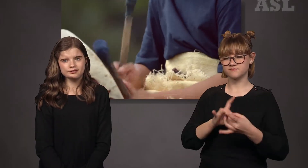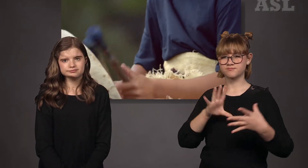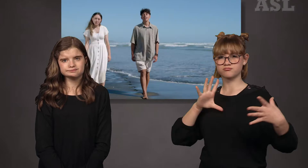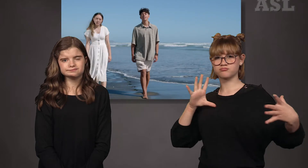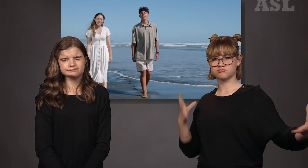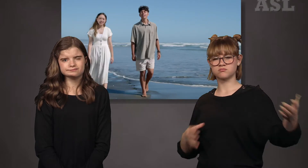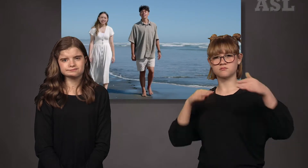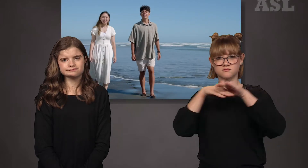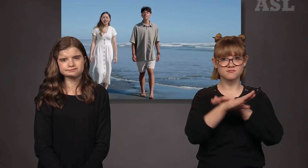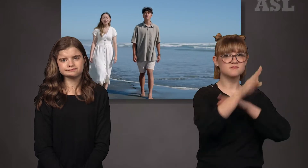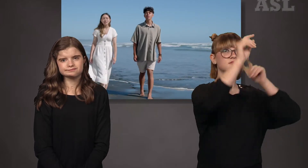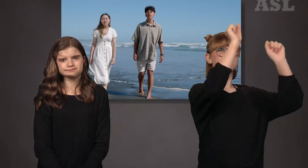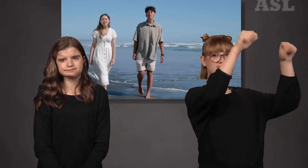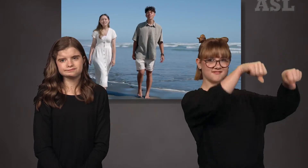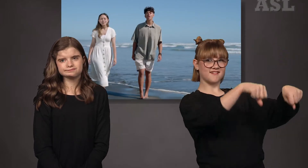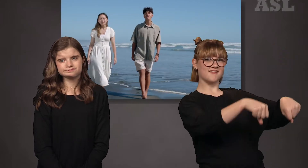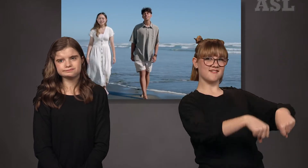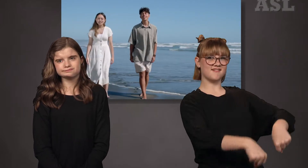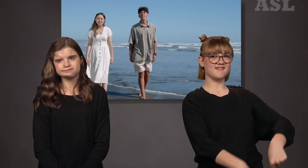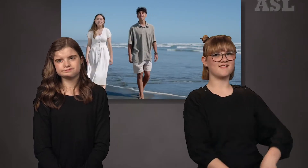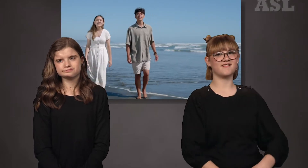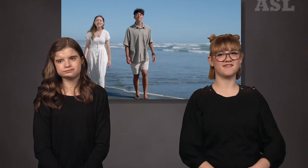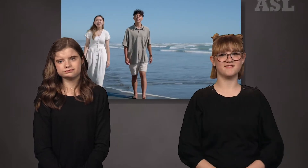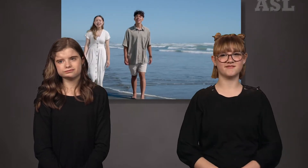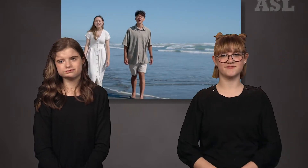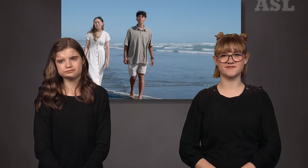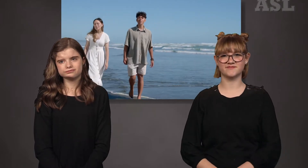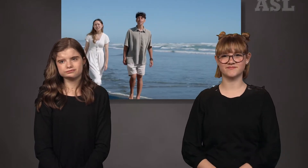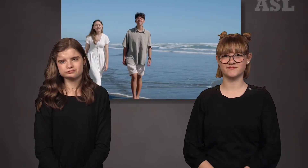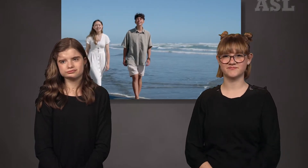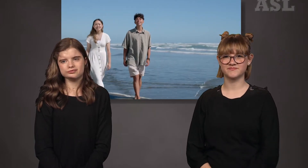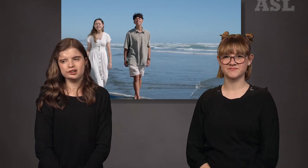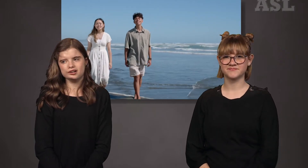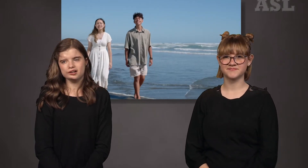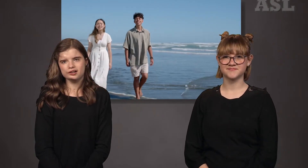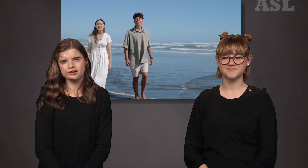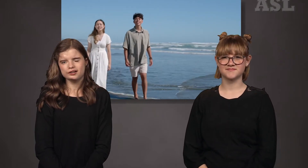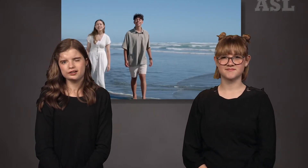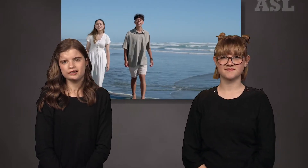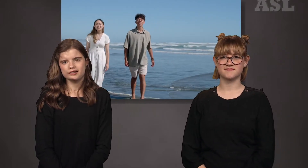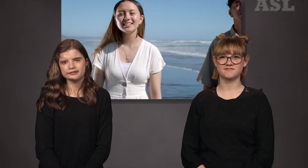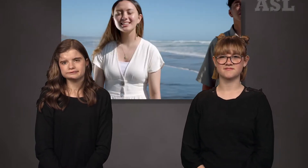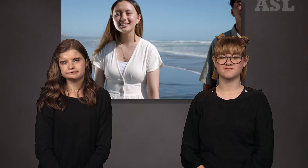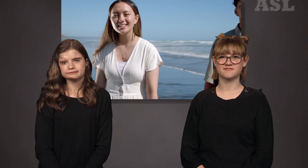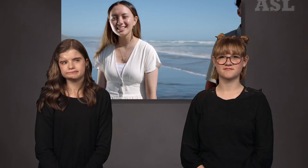We are free from sin's dark prison